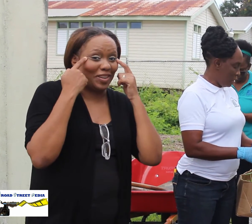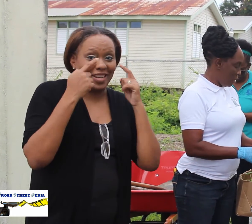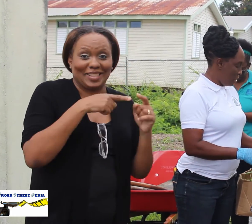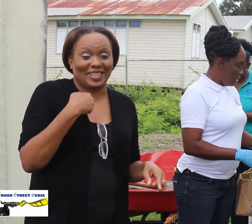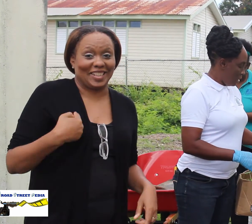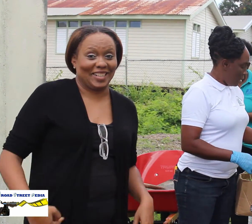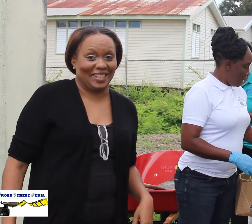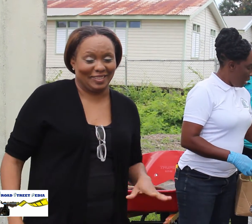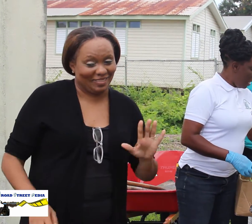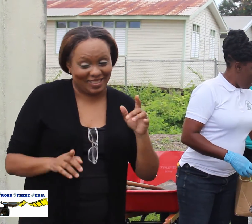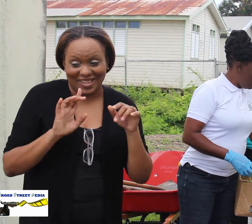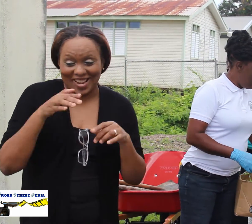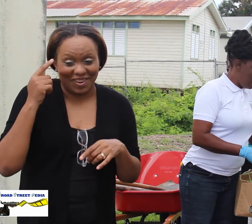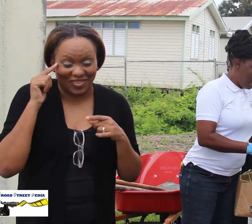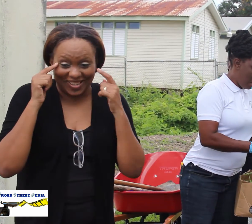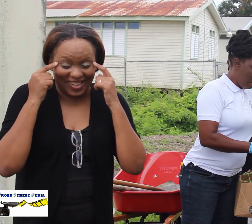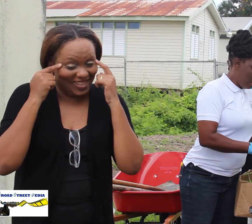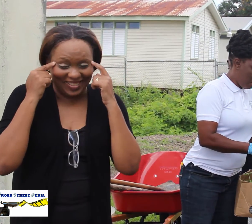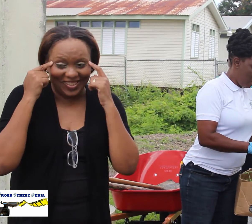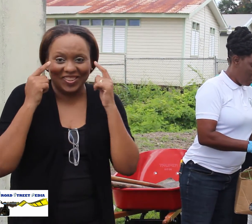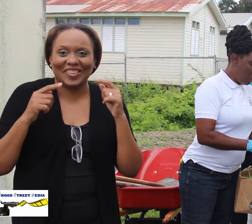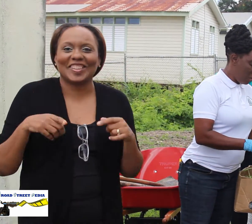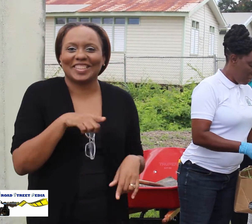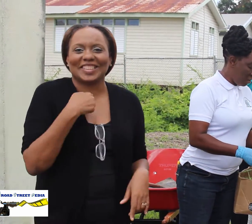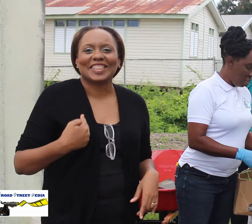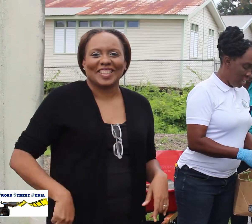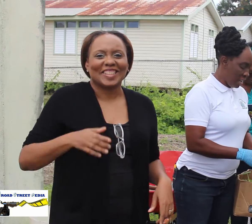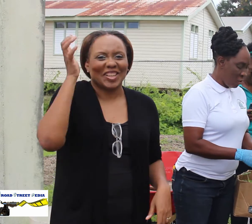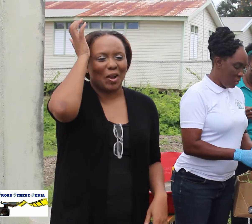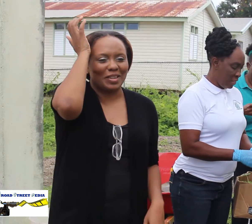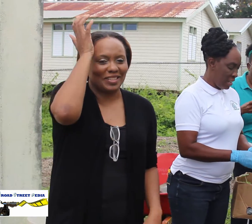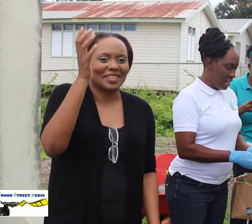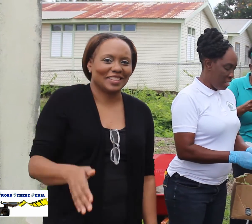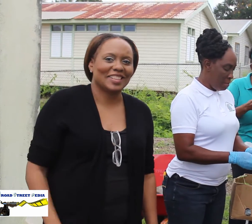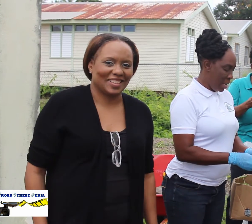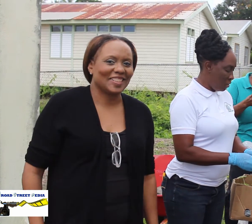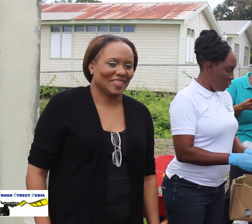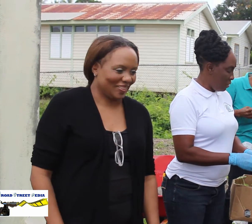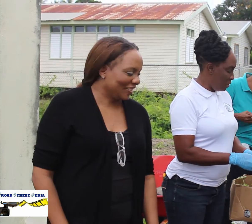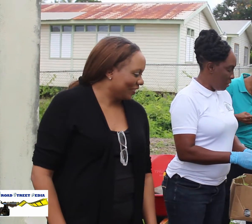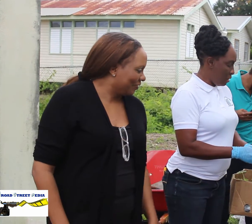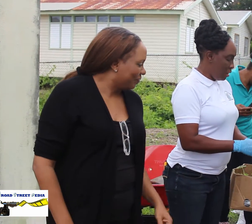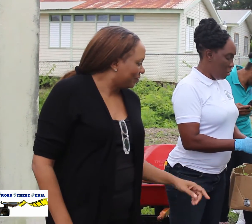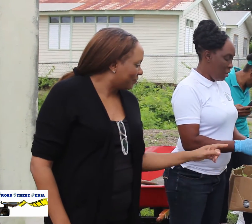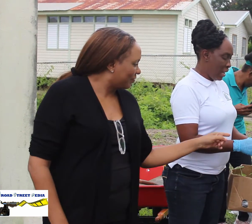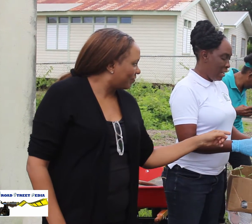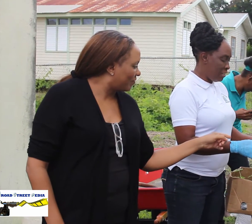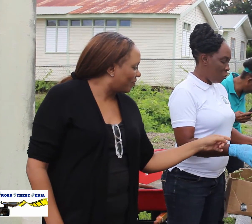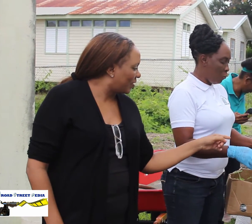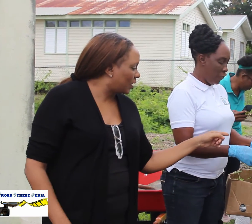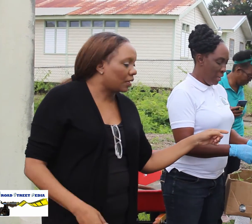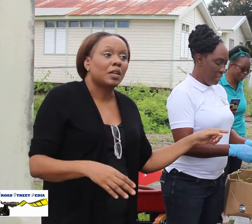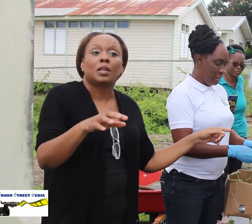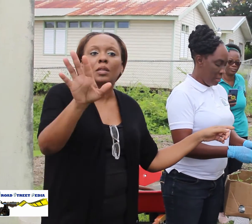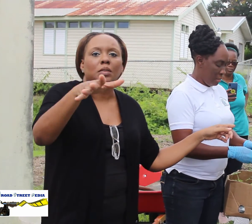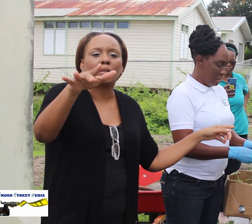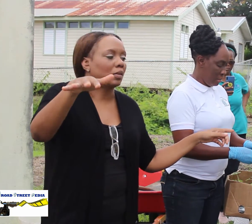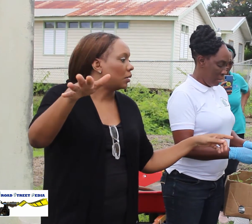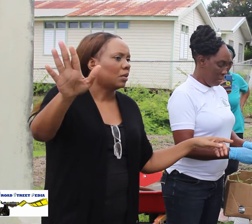roots. And you can research it and you will see that the tomatoes, you need at least 2